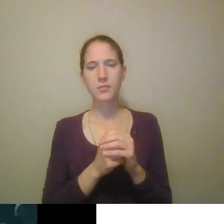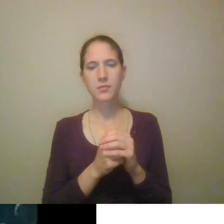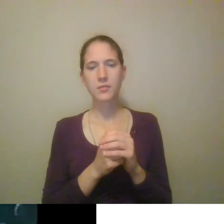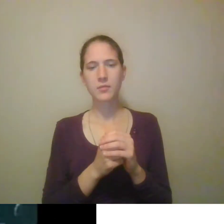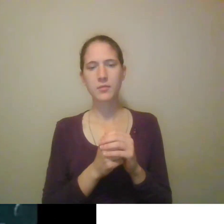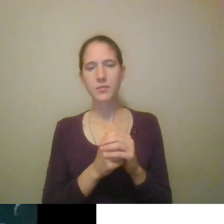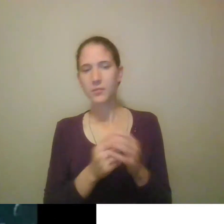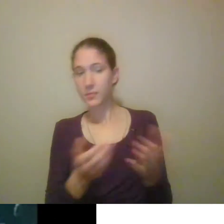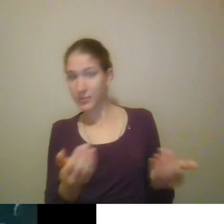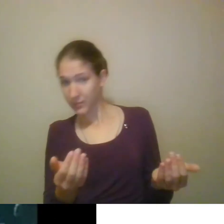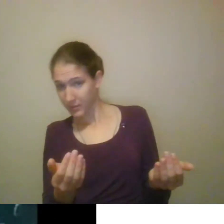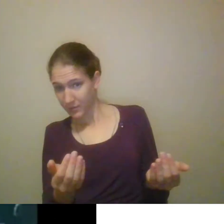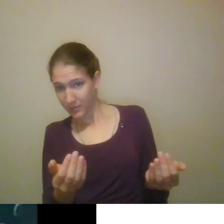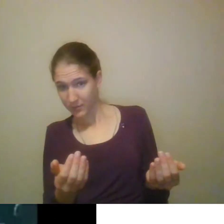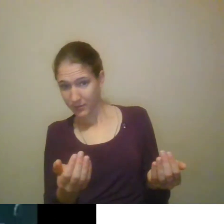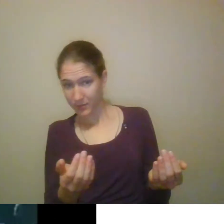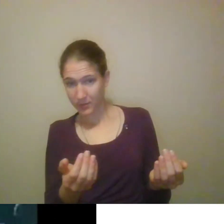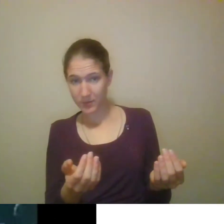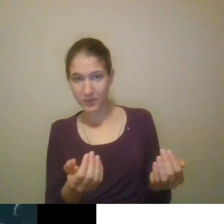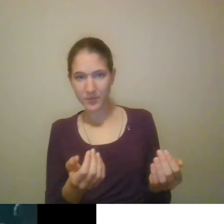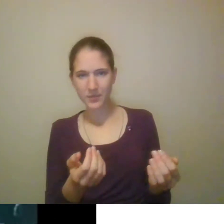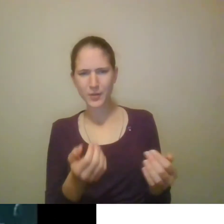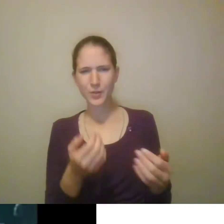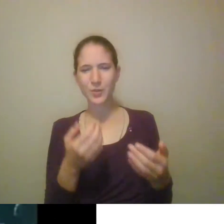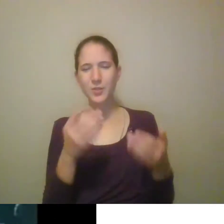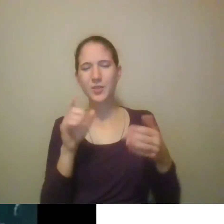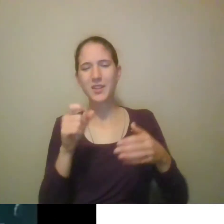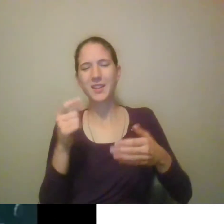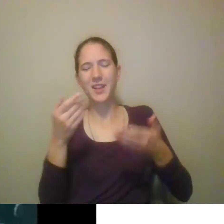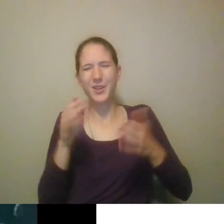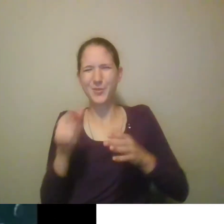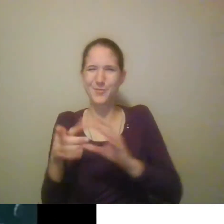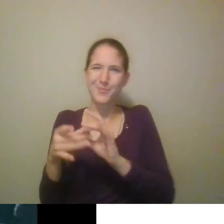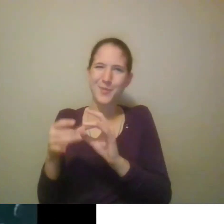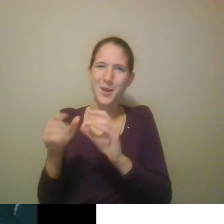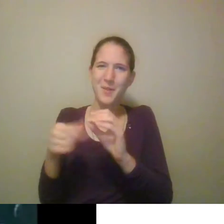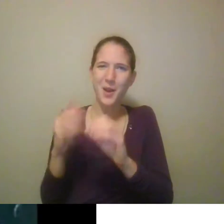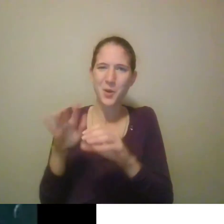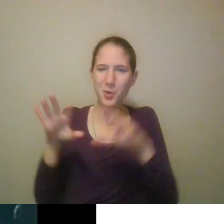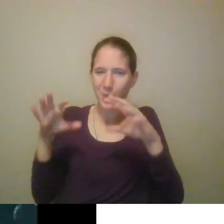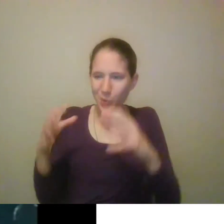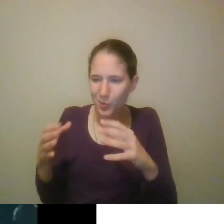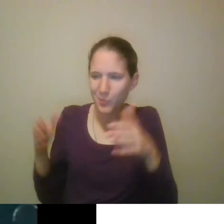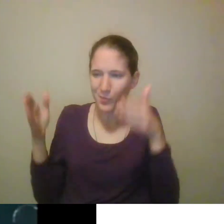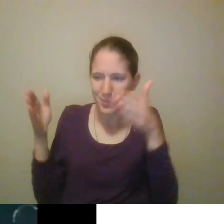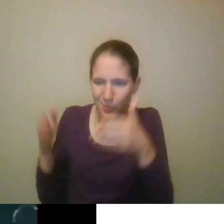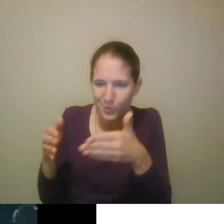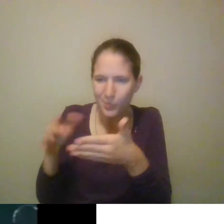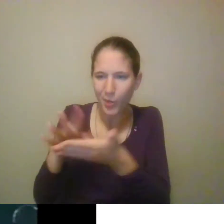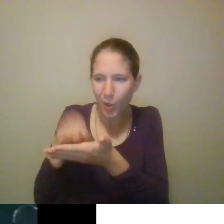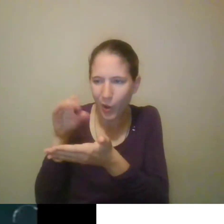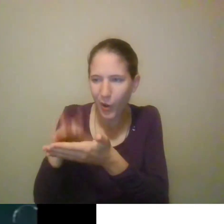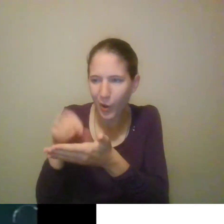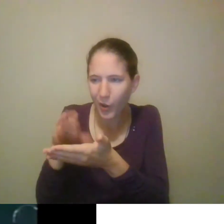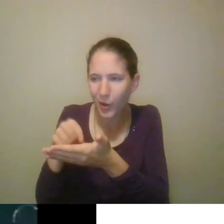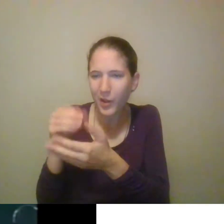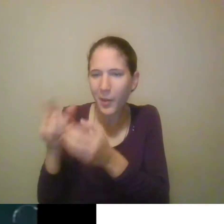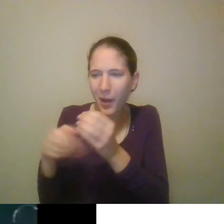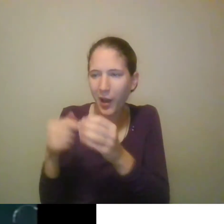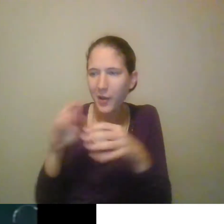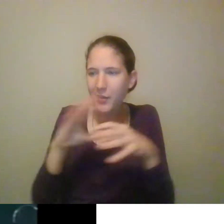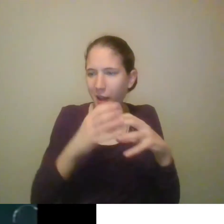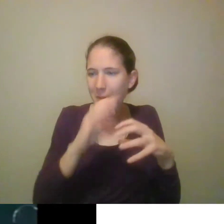I guess I should let one of you guys do something from your group. Brenda. So what the things.